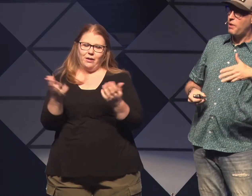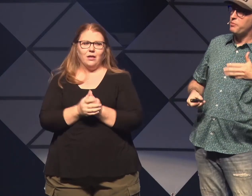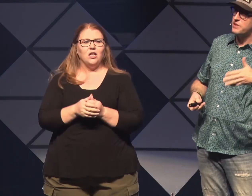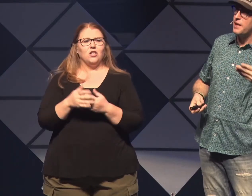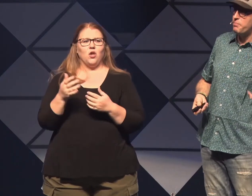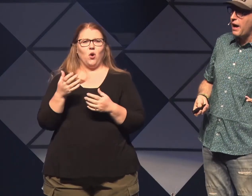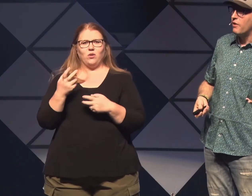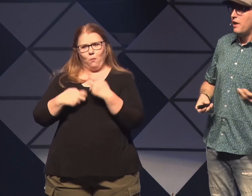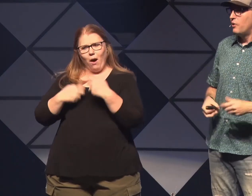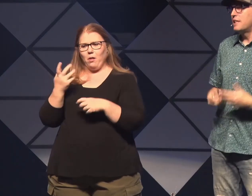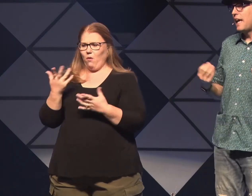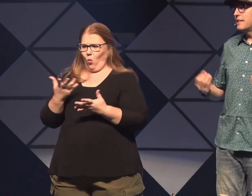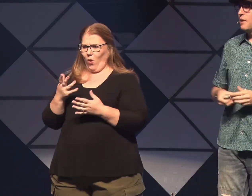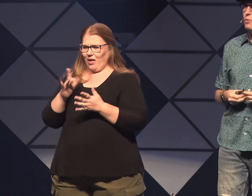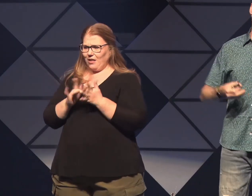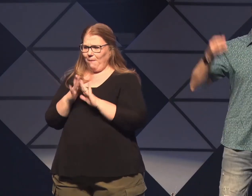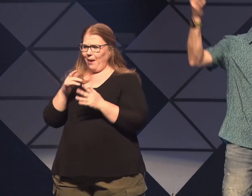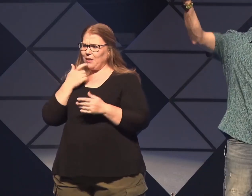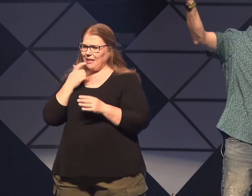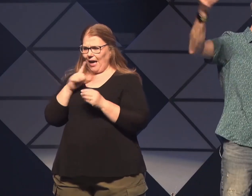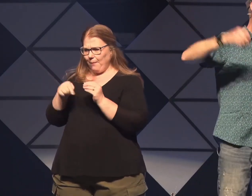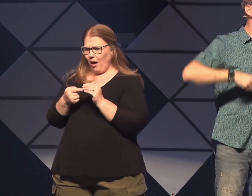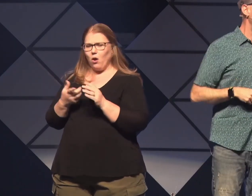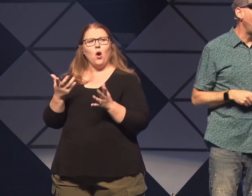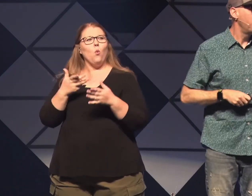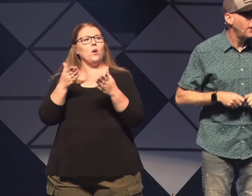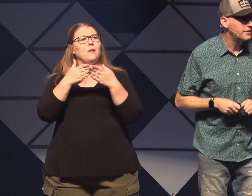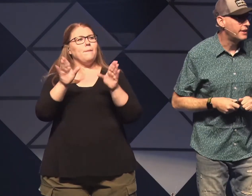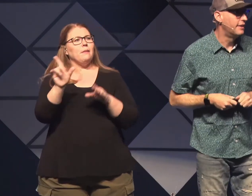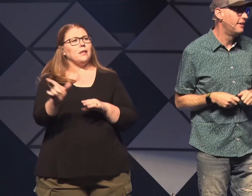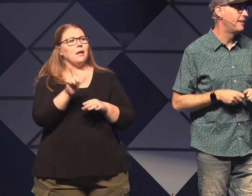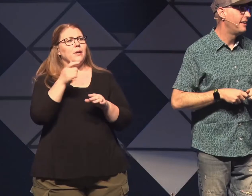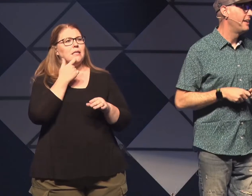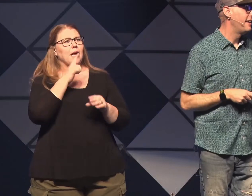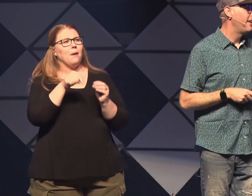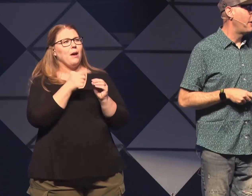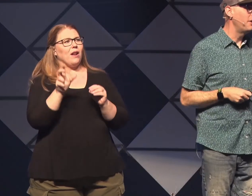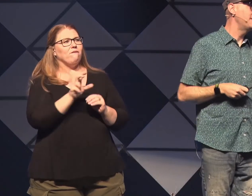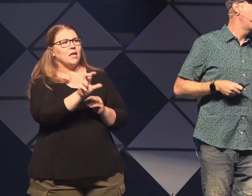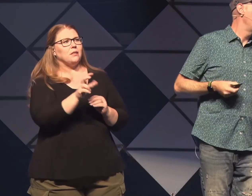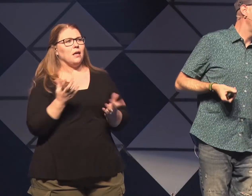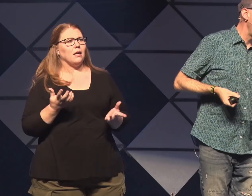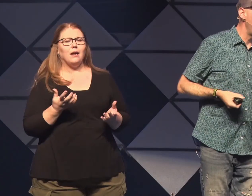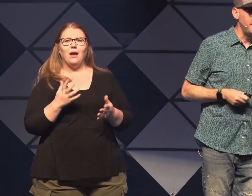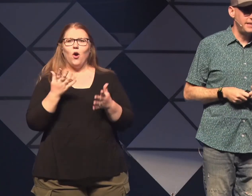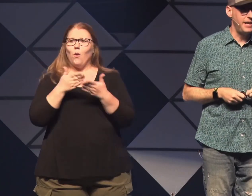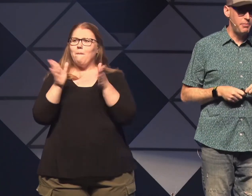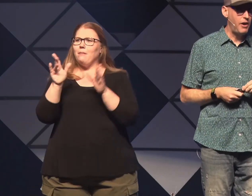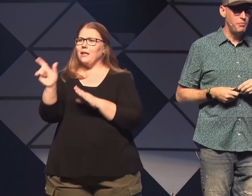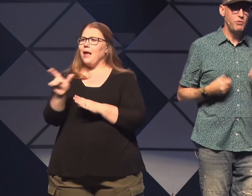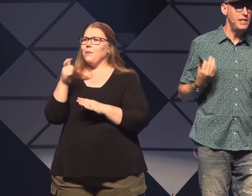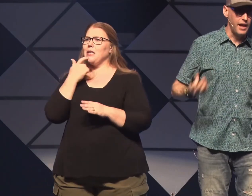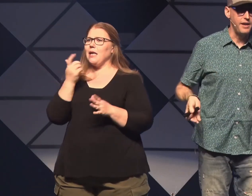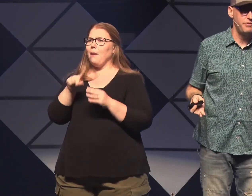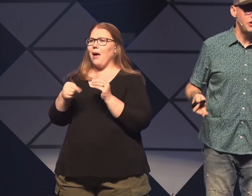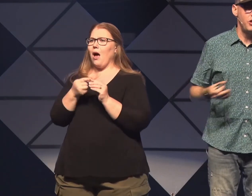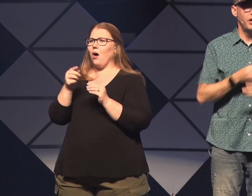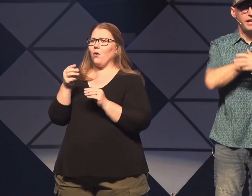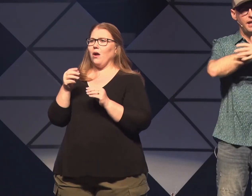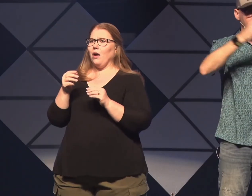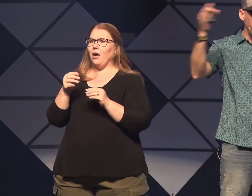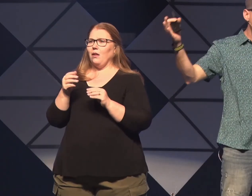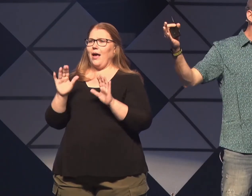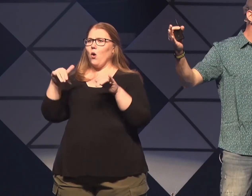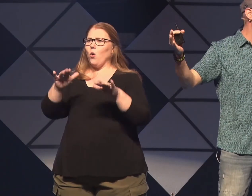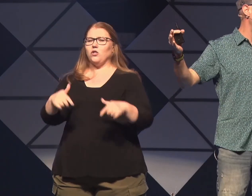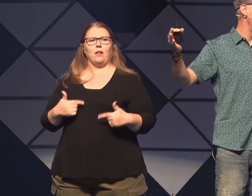what does the Bible say about? Well, it's like asking, what does the public library say about investing? Right? What does the public library say about marine life? You're going to